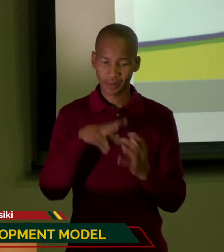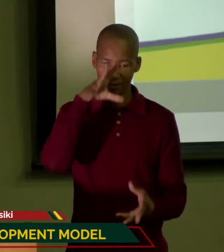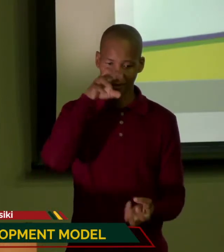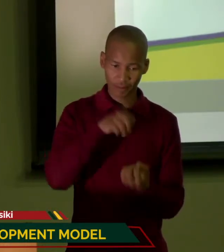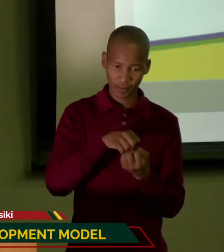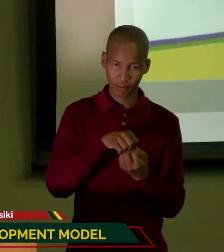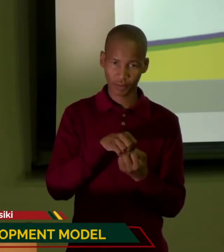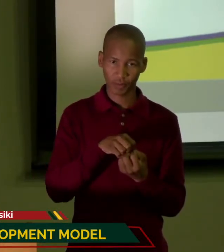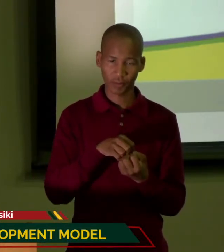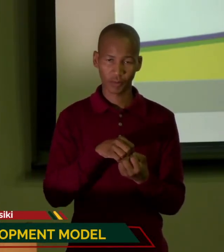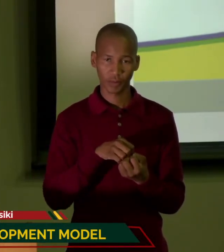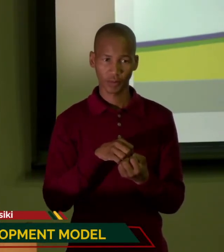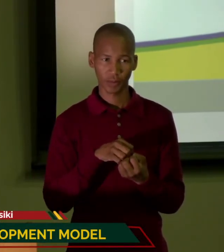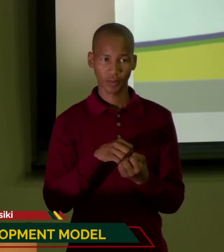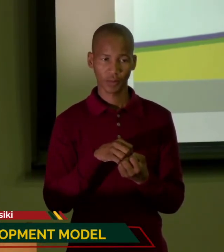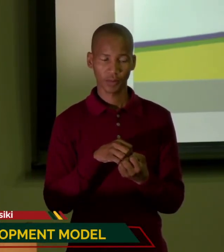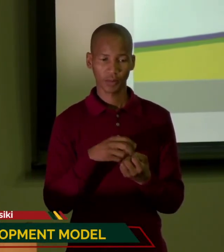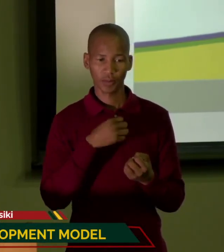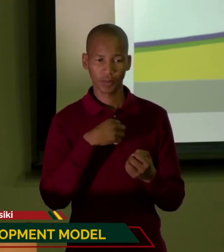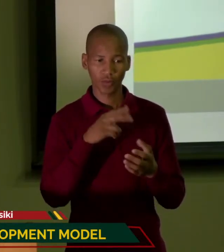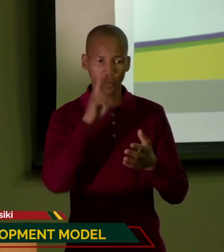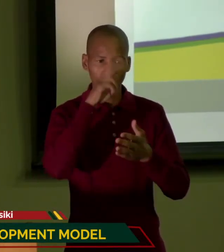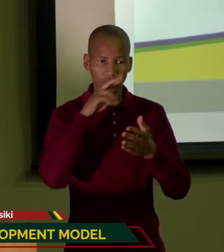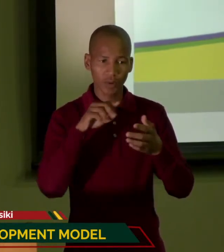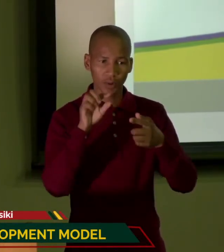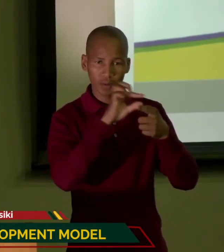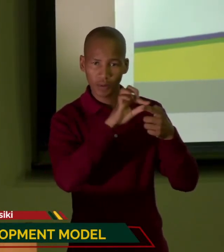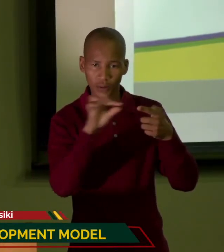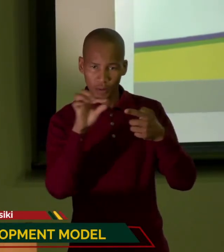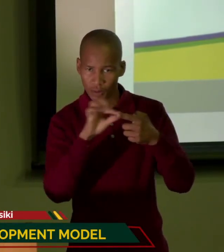report, not read line by line.